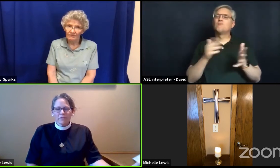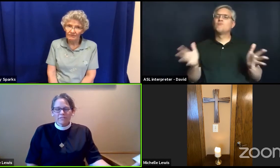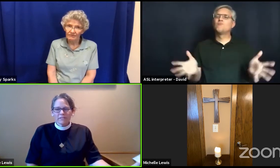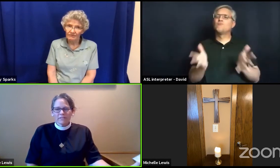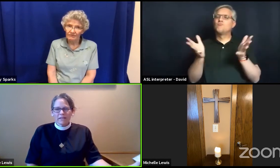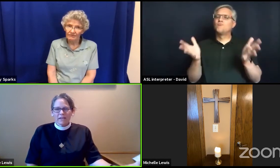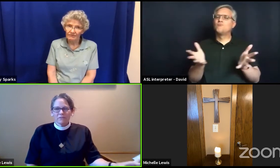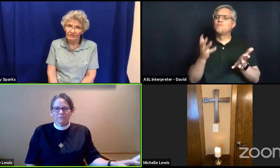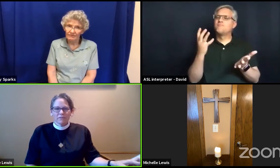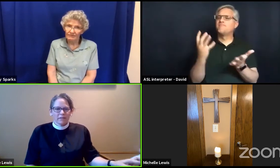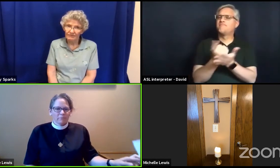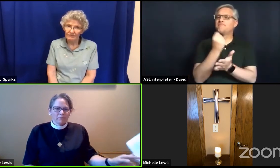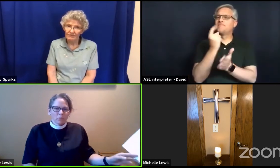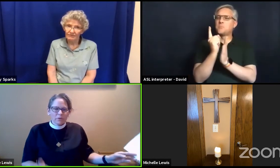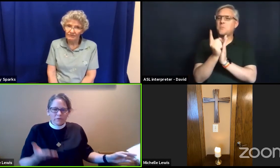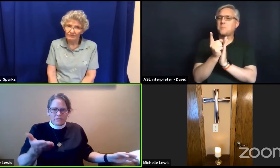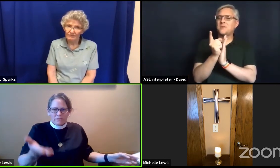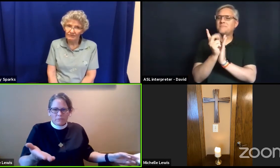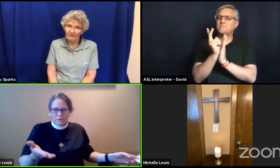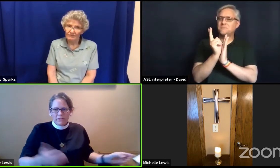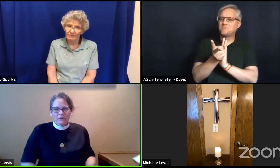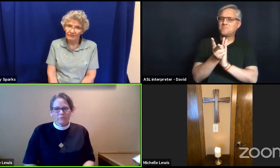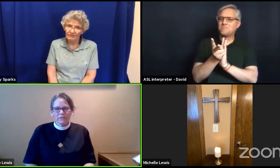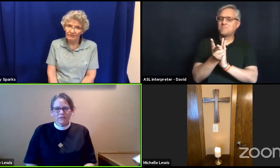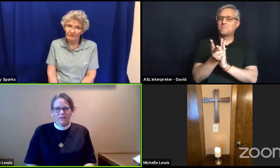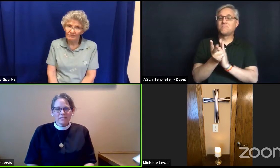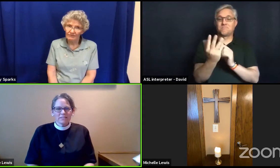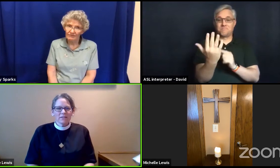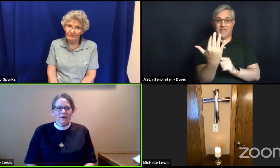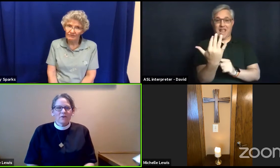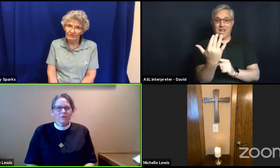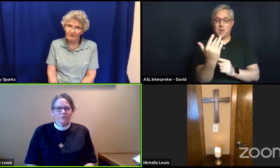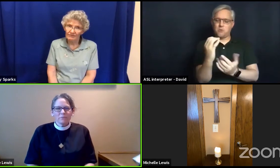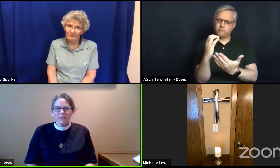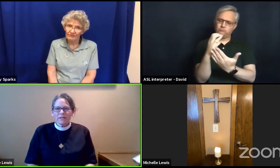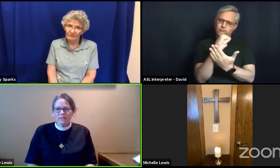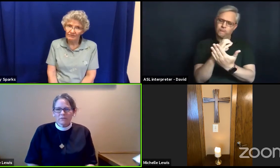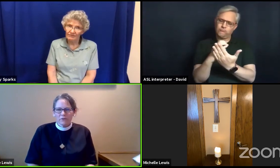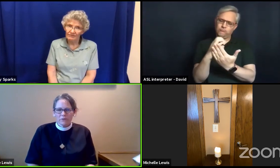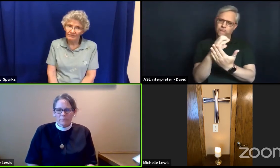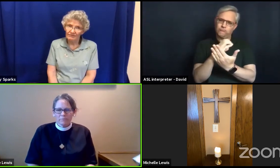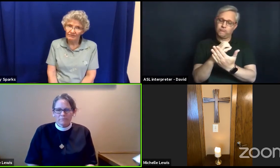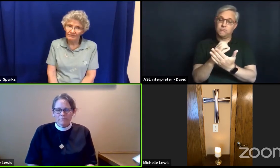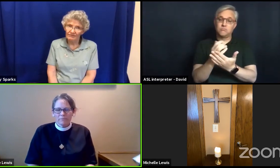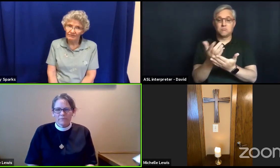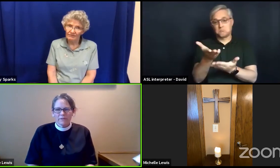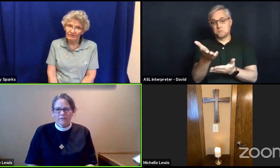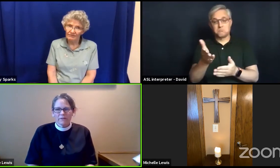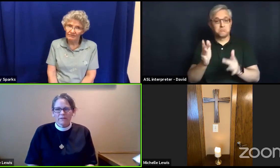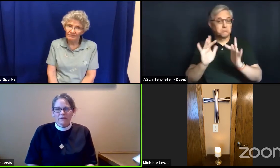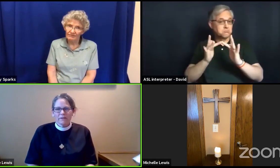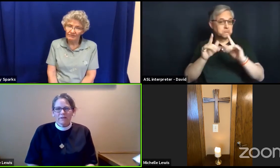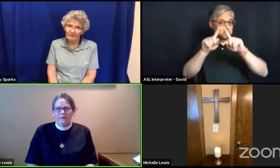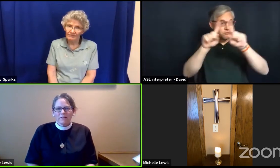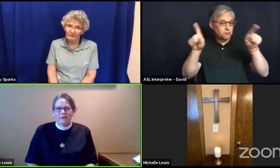and focus on the candle flame, whether it's this one here with us or the one in your home.